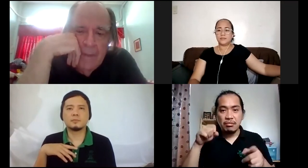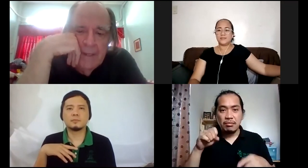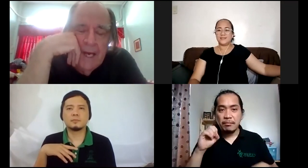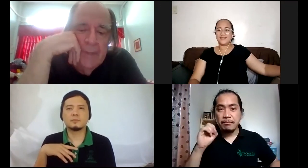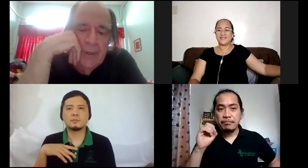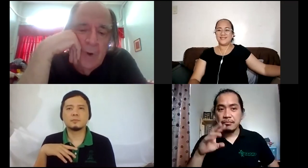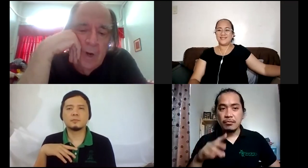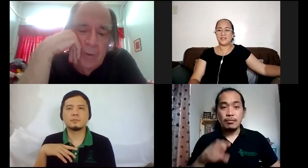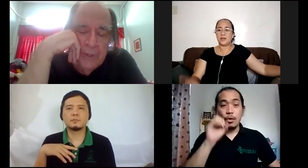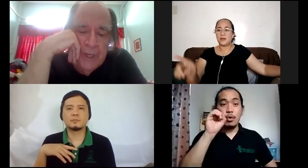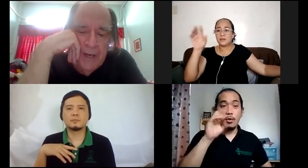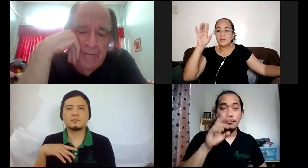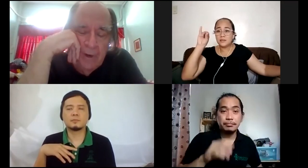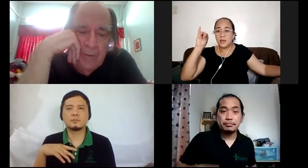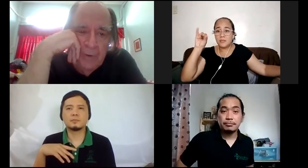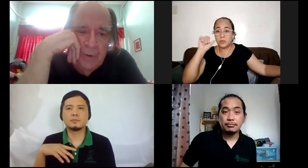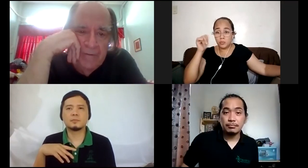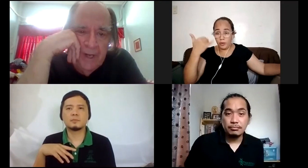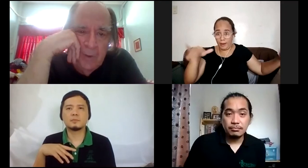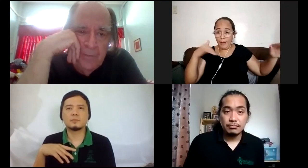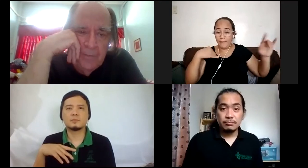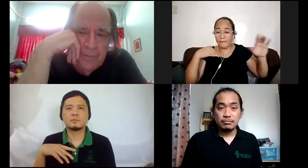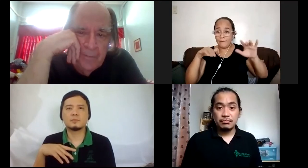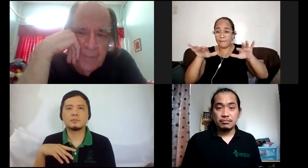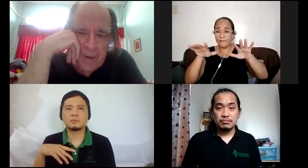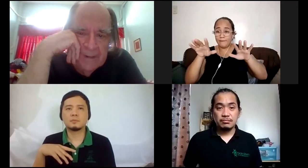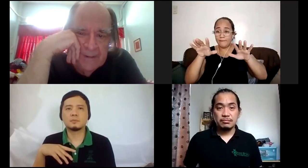What about Yami tomorrow? Will she have her computer available?